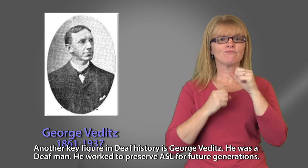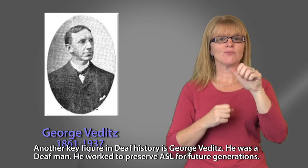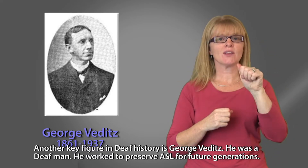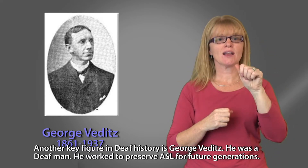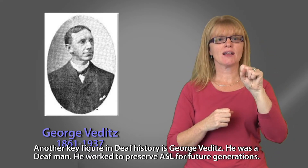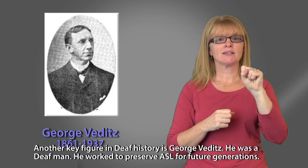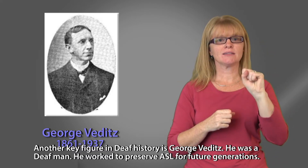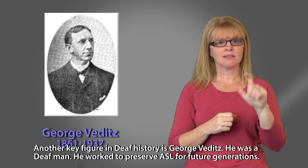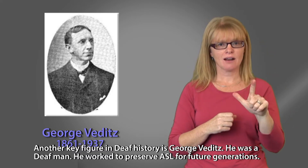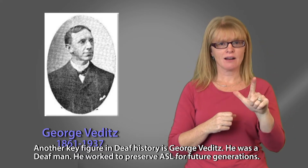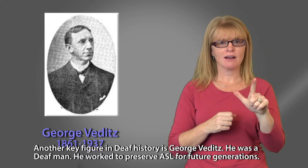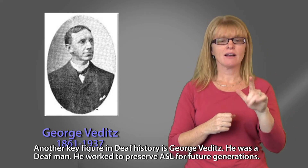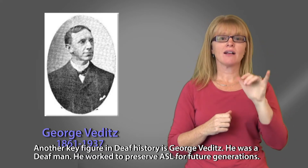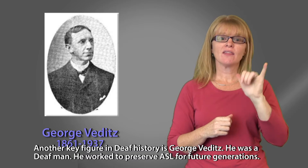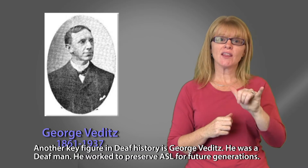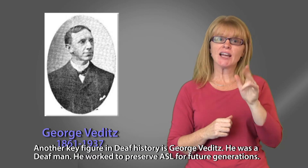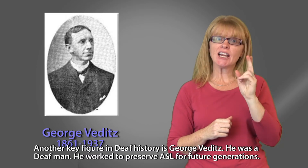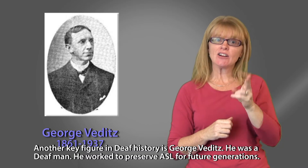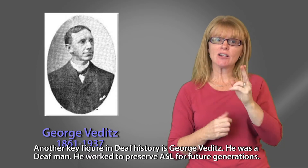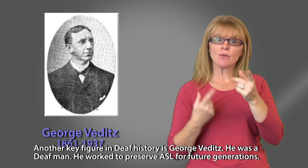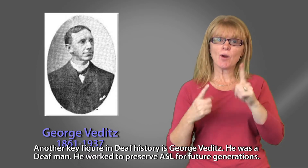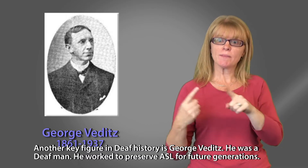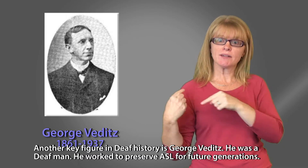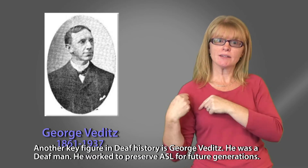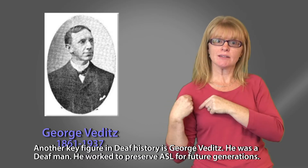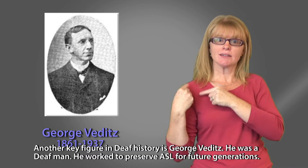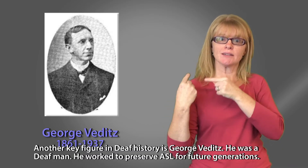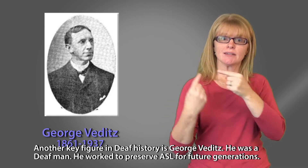He worked to preserve ASL for future generations.